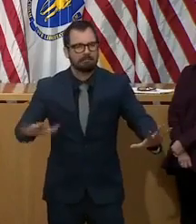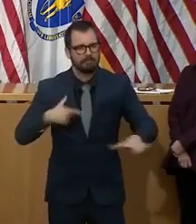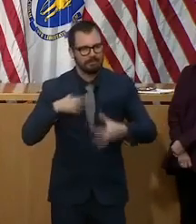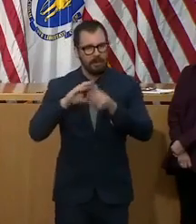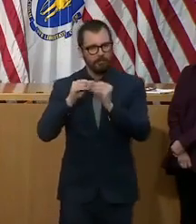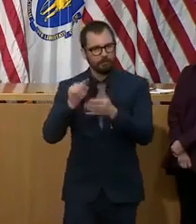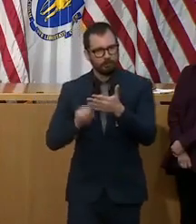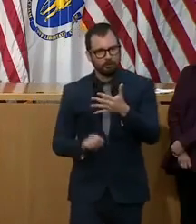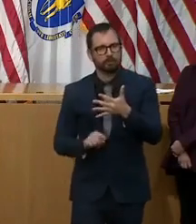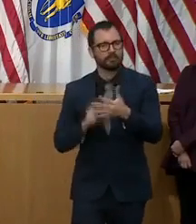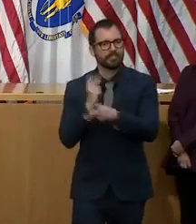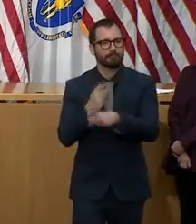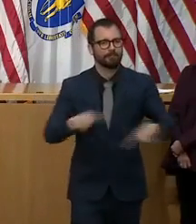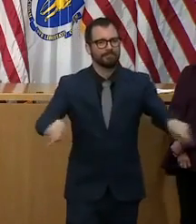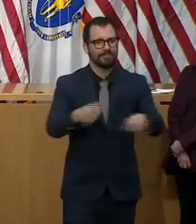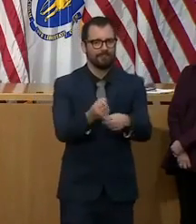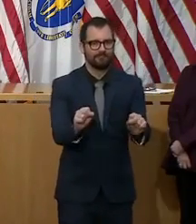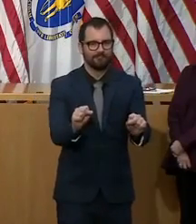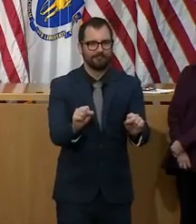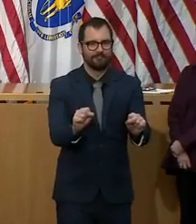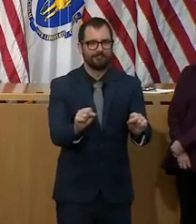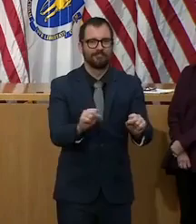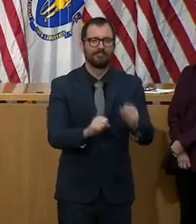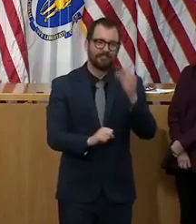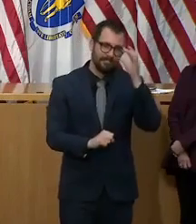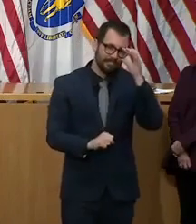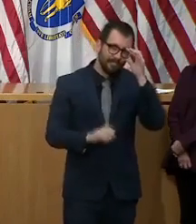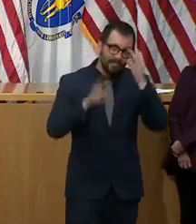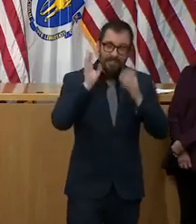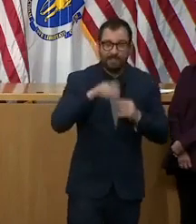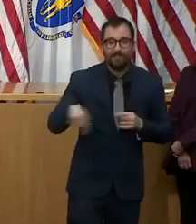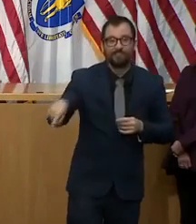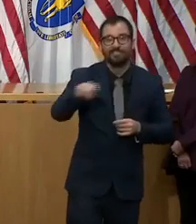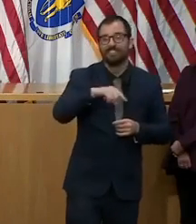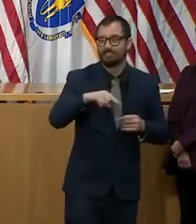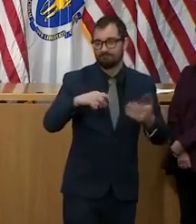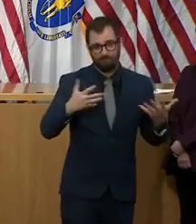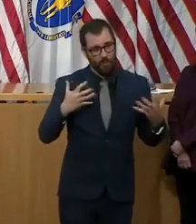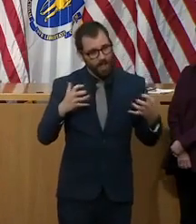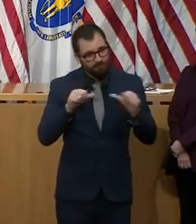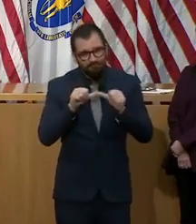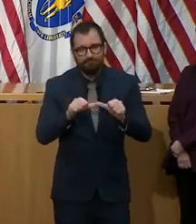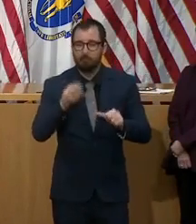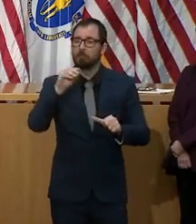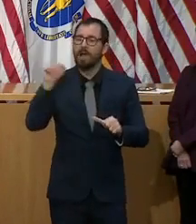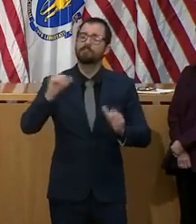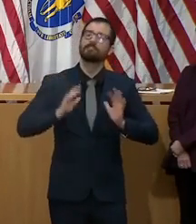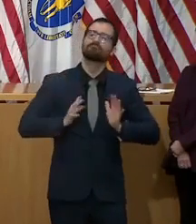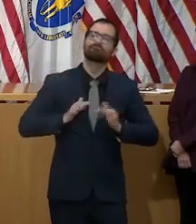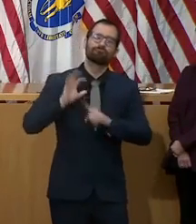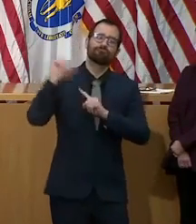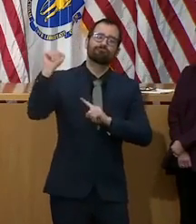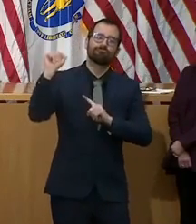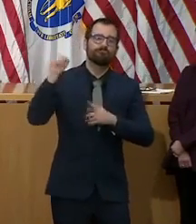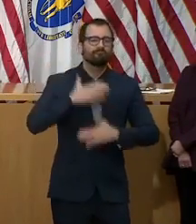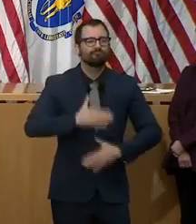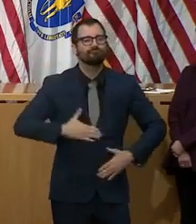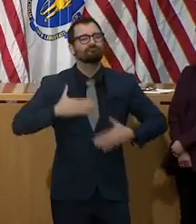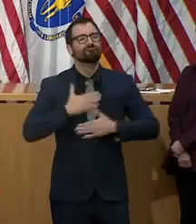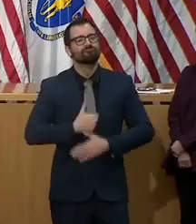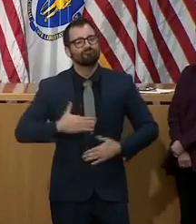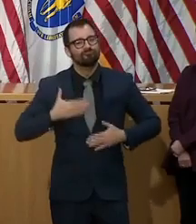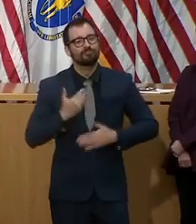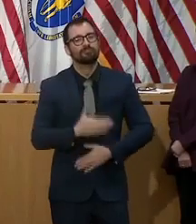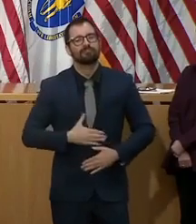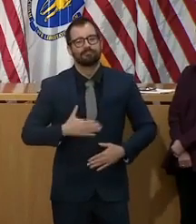of living in this great Commonwealth of Massachusetts. We can and we will do everything in our power to get this